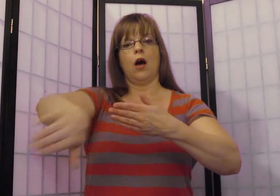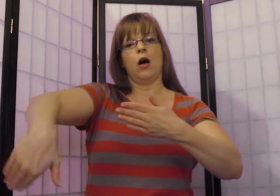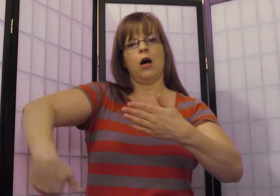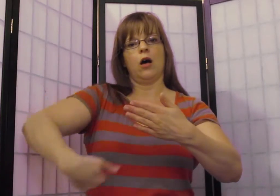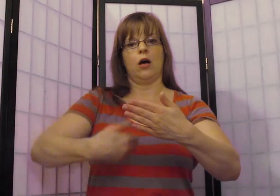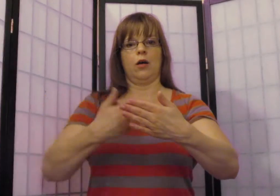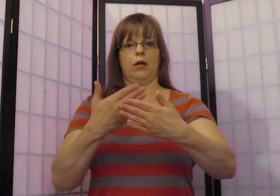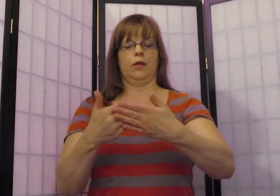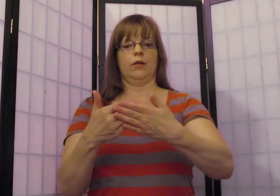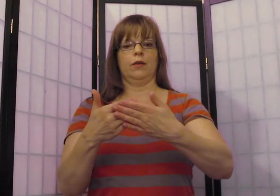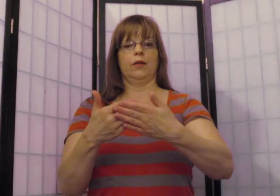Ah.